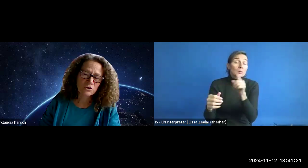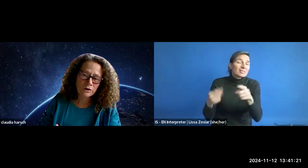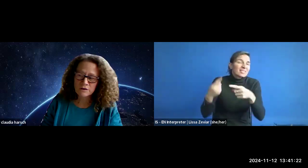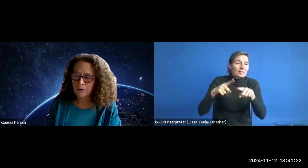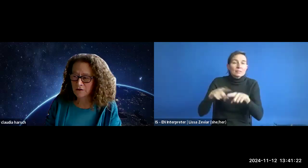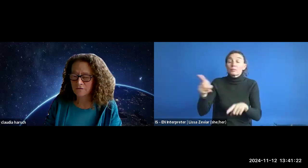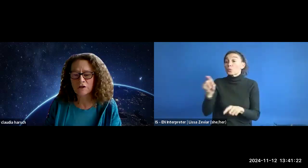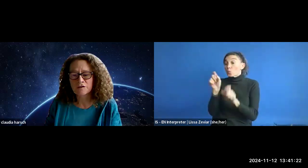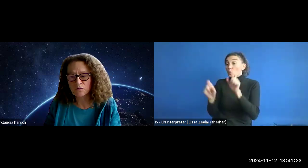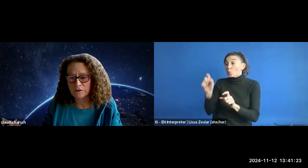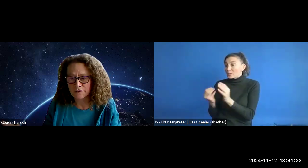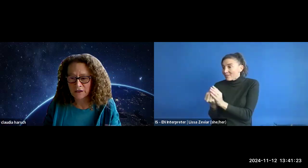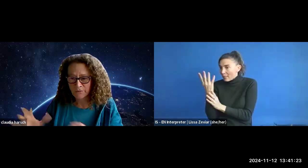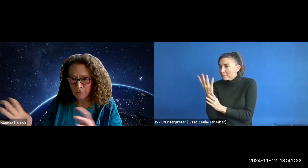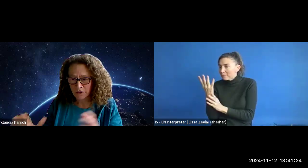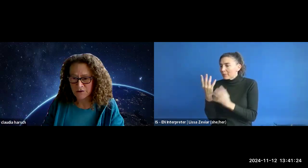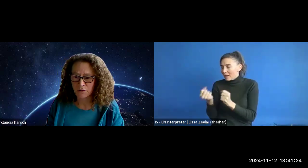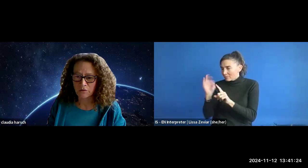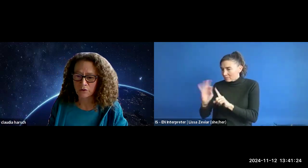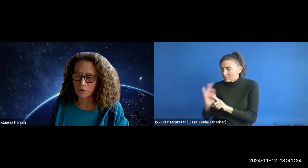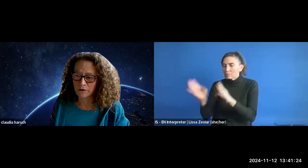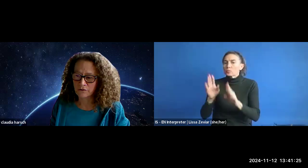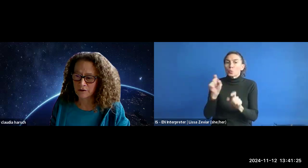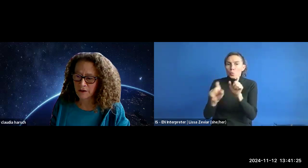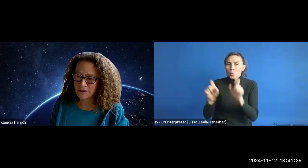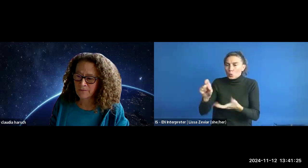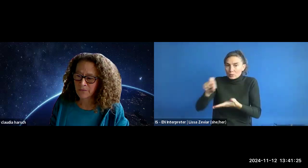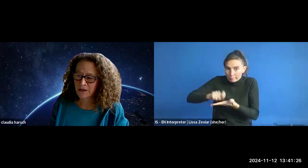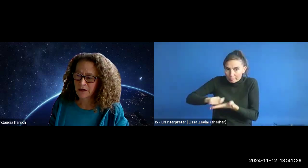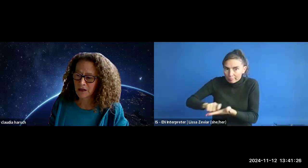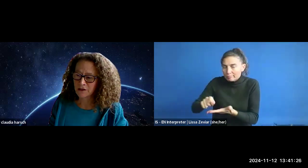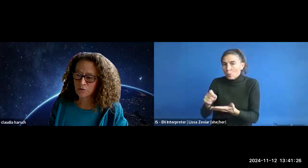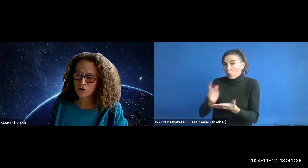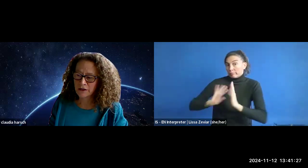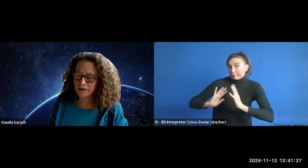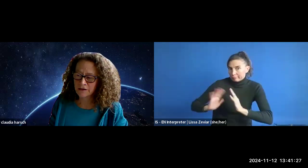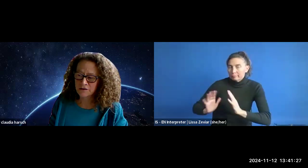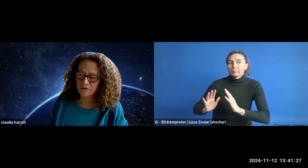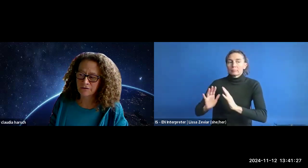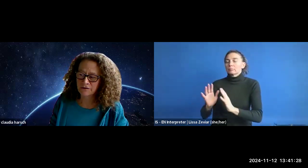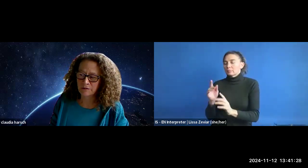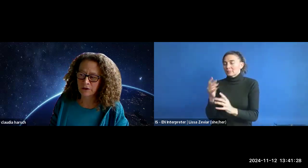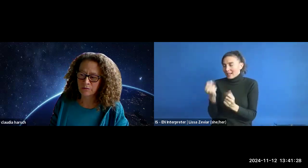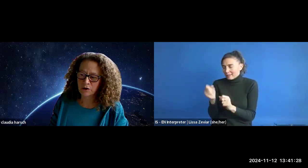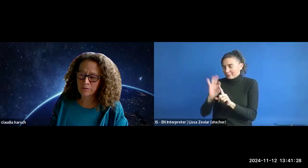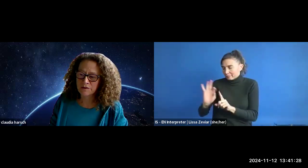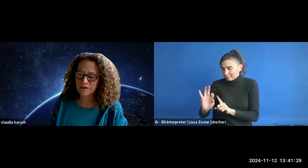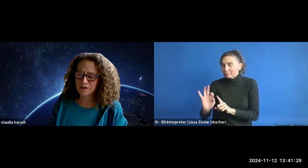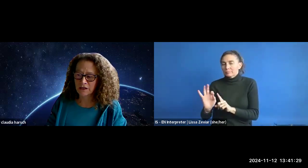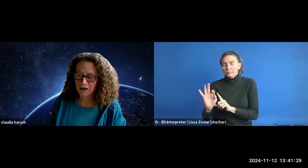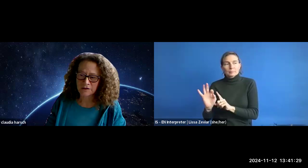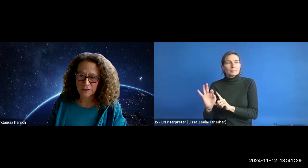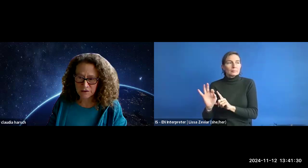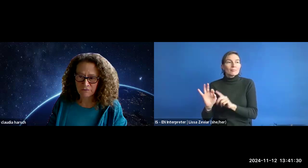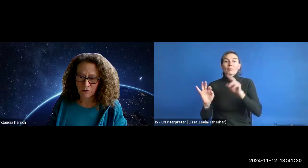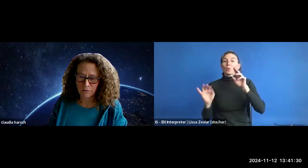takers, for school inspectors, for test users. Depends on who you want to address. And usually they serve three main purposes.